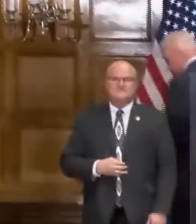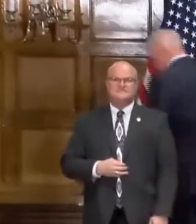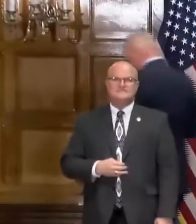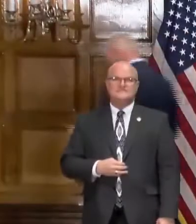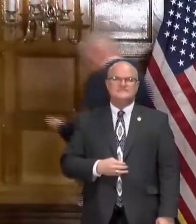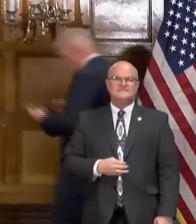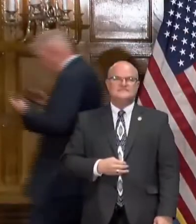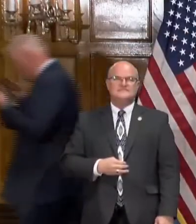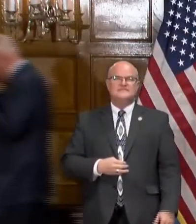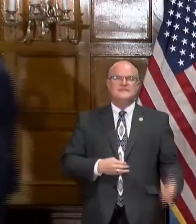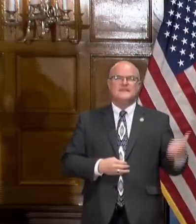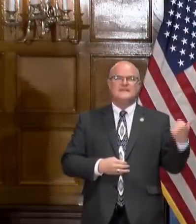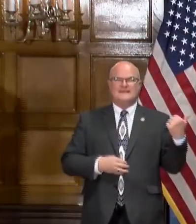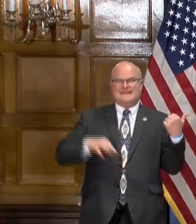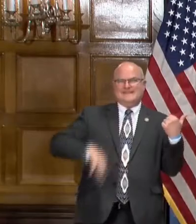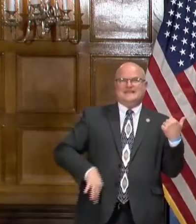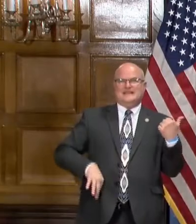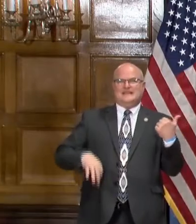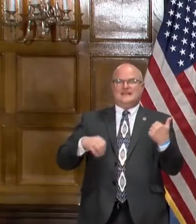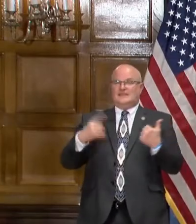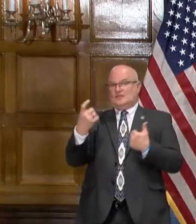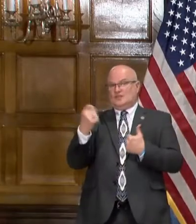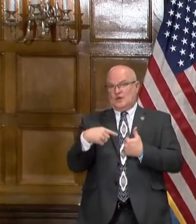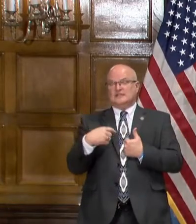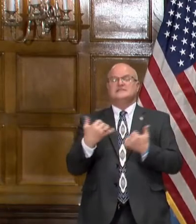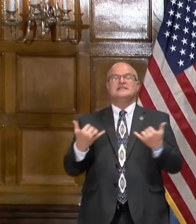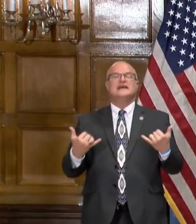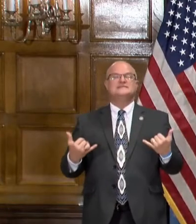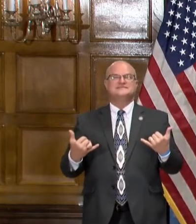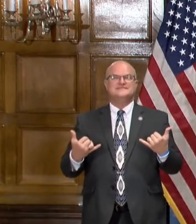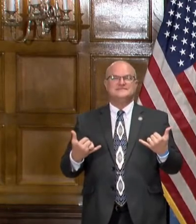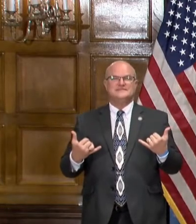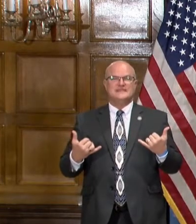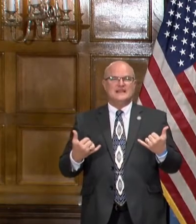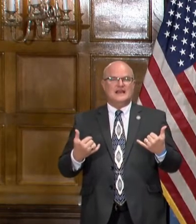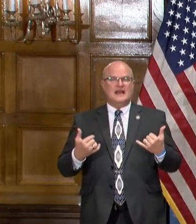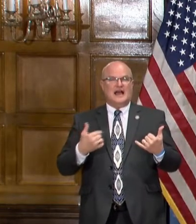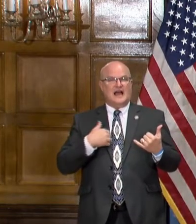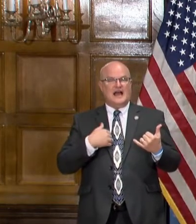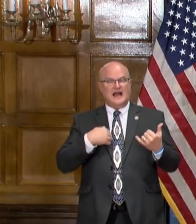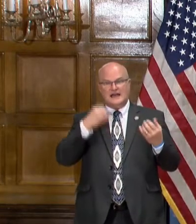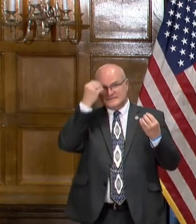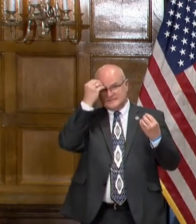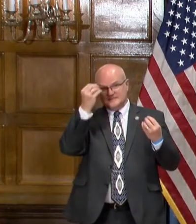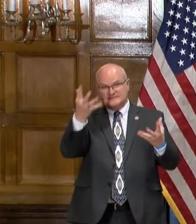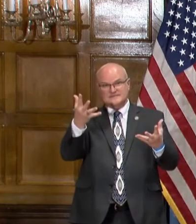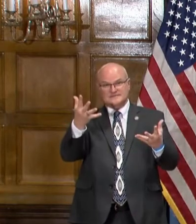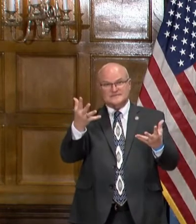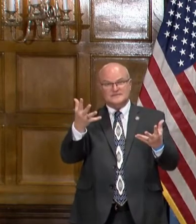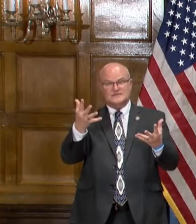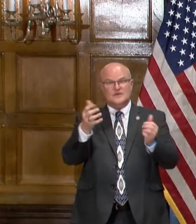Let me take advantage of the question, and as I communicated to